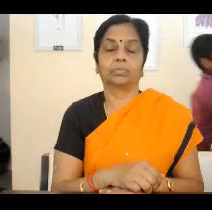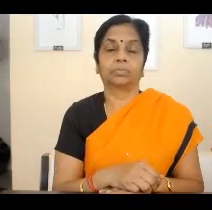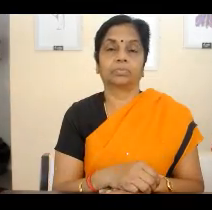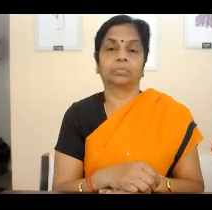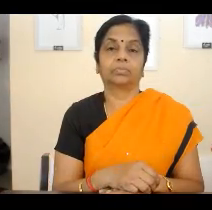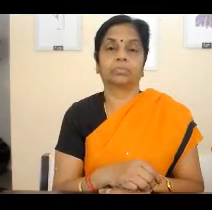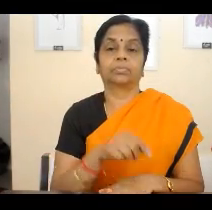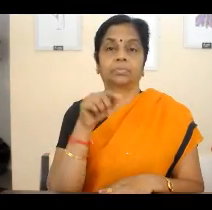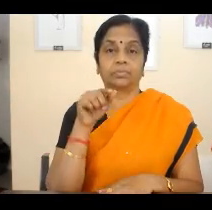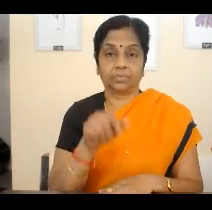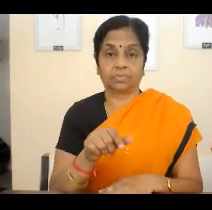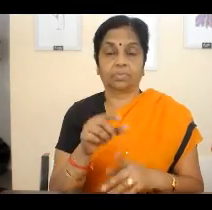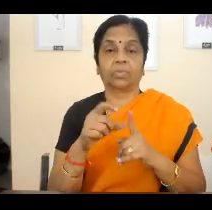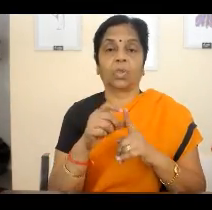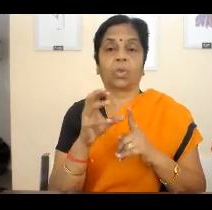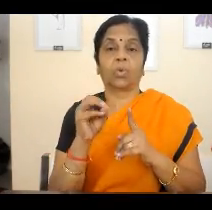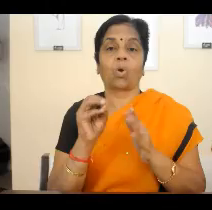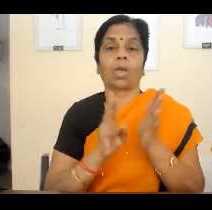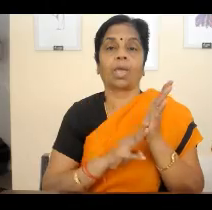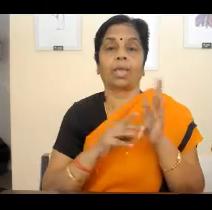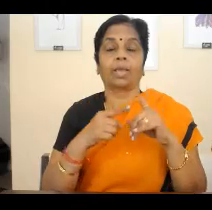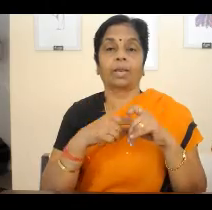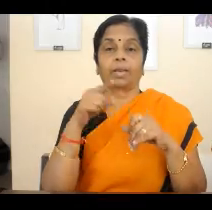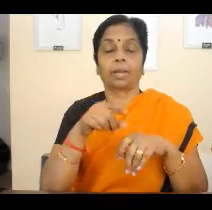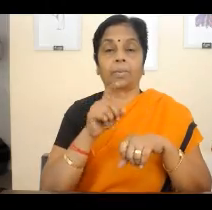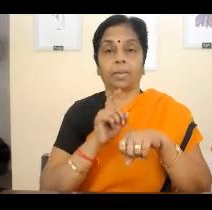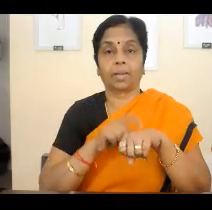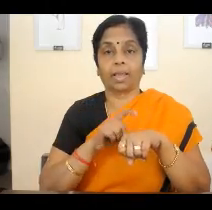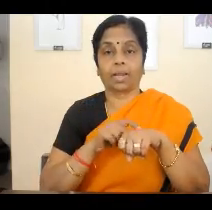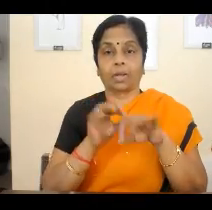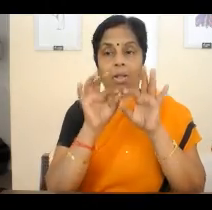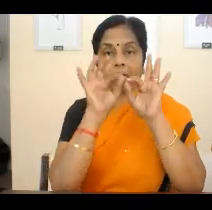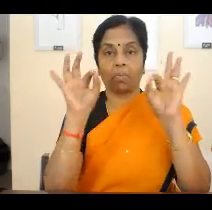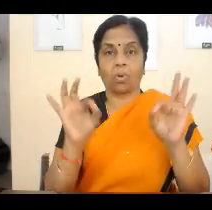This must be done in a time-bound manner.